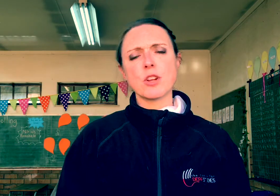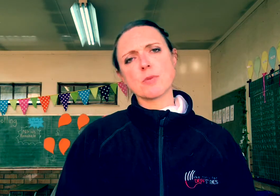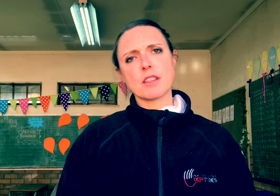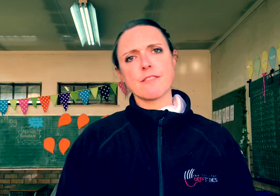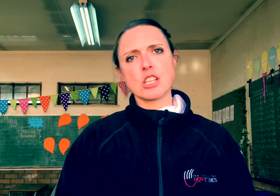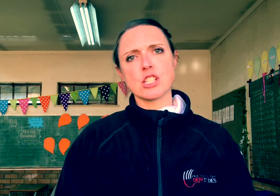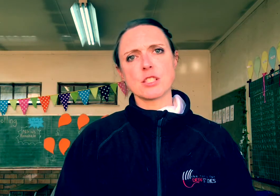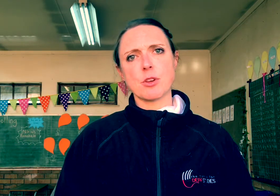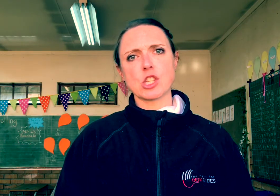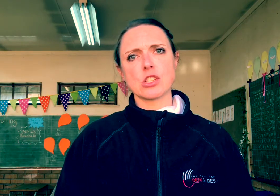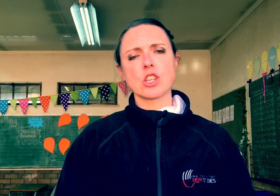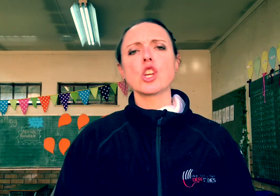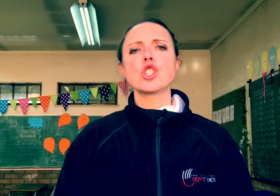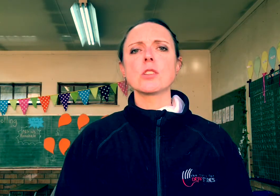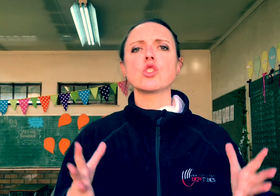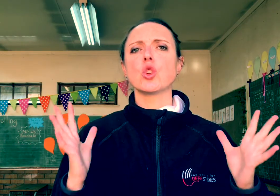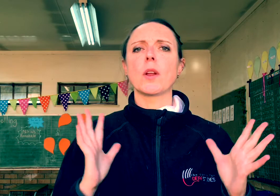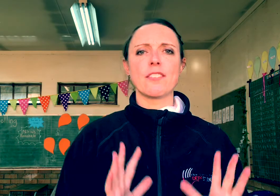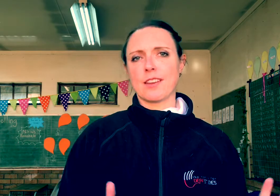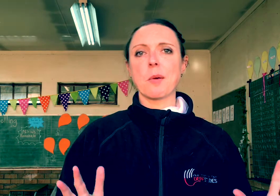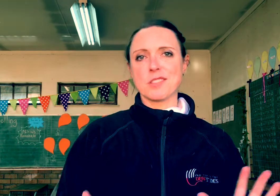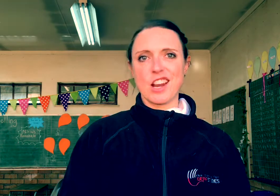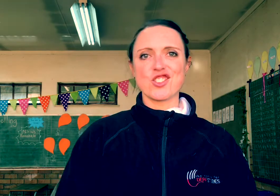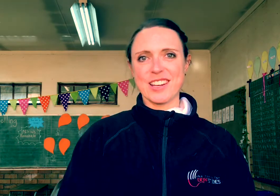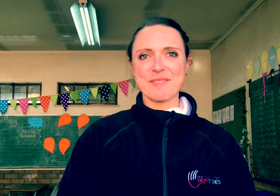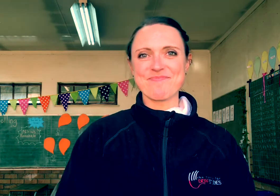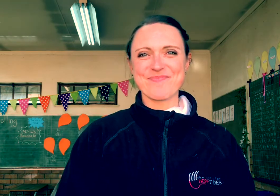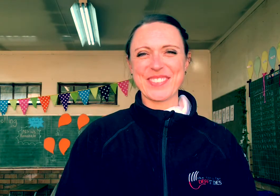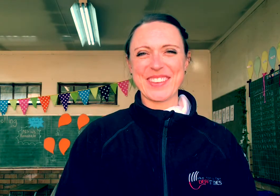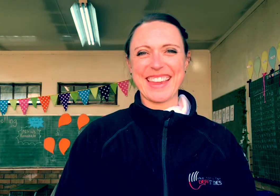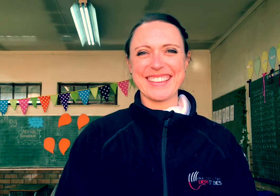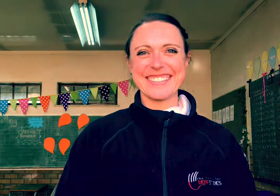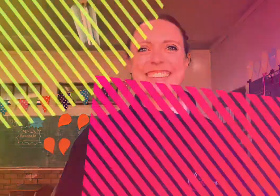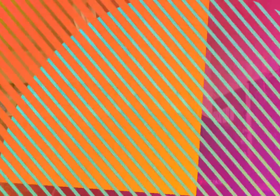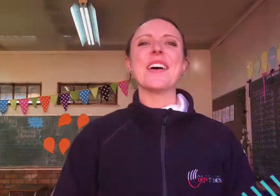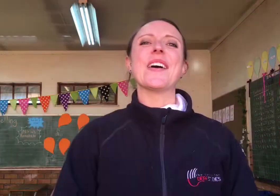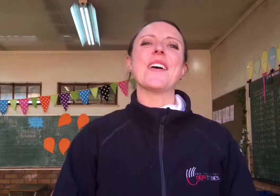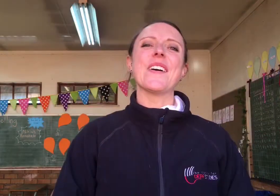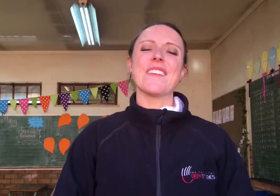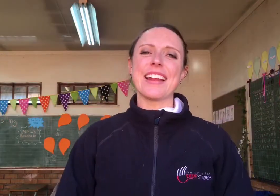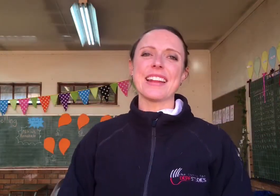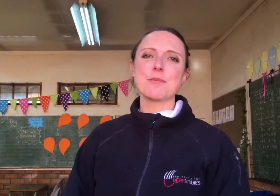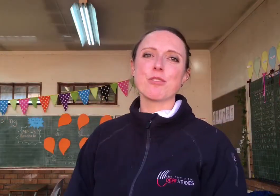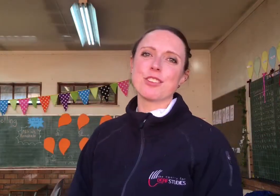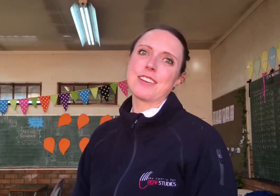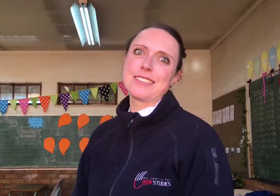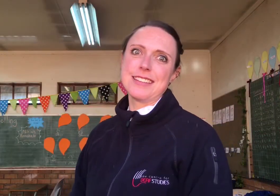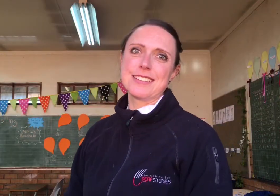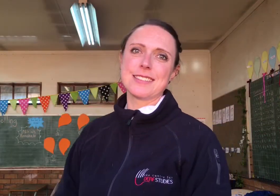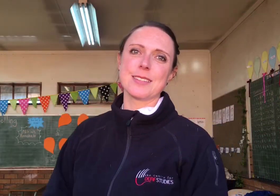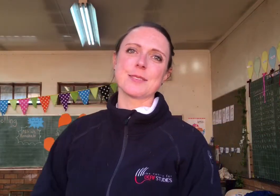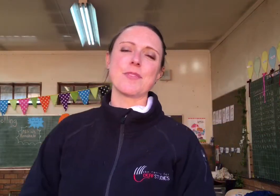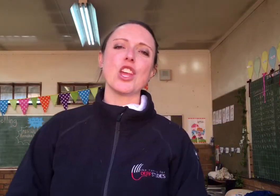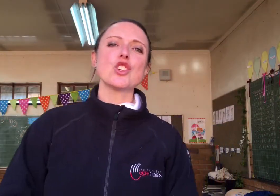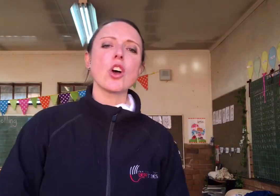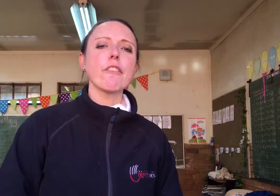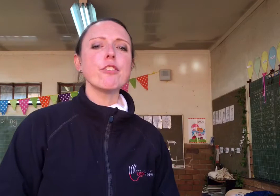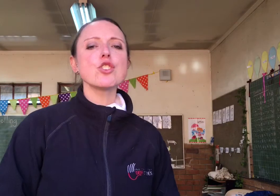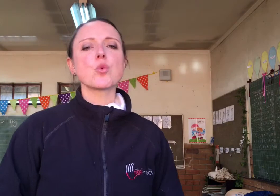about the facial expressions. Just do whatever comes naturally. Okay. All right, let's move on to our sentences. So our first ones